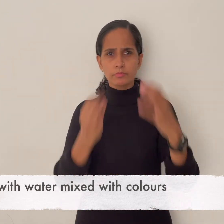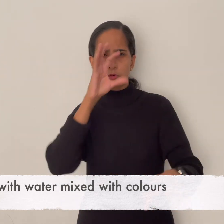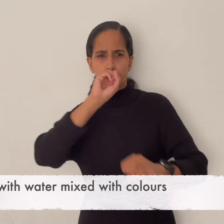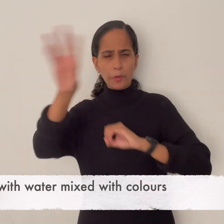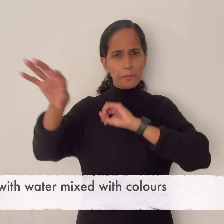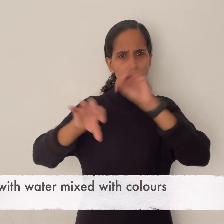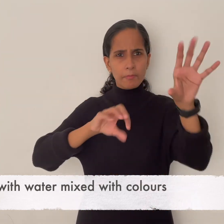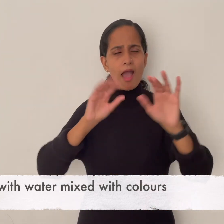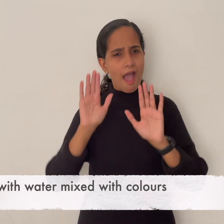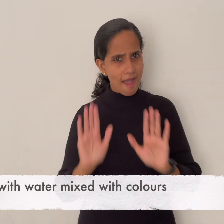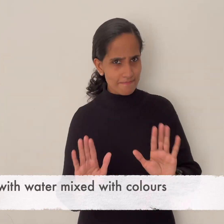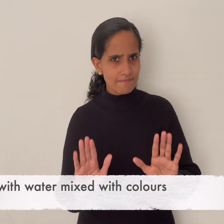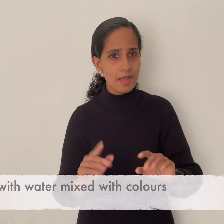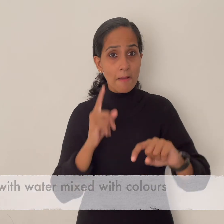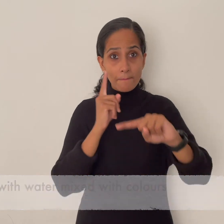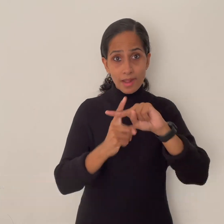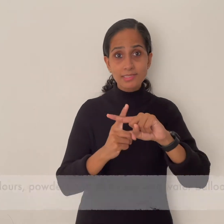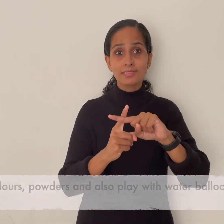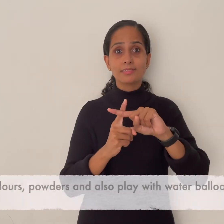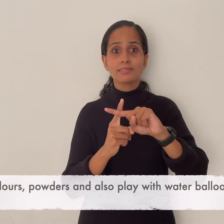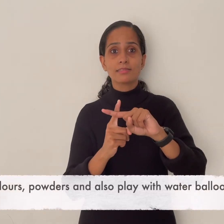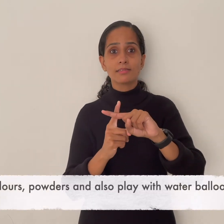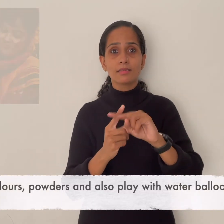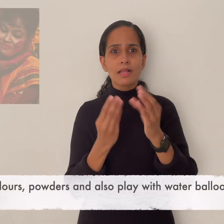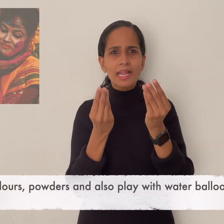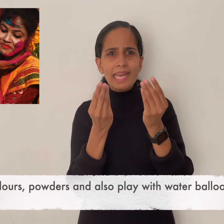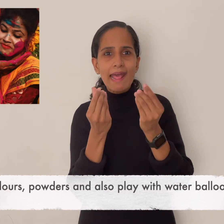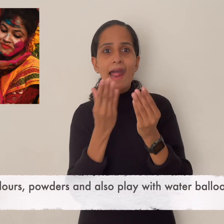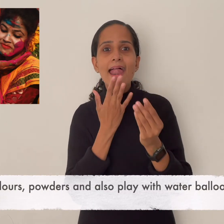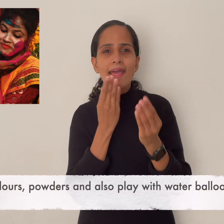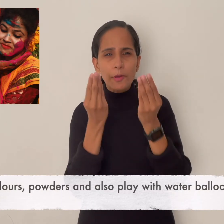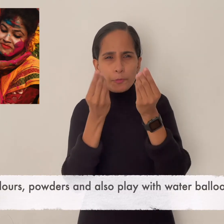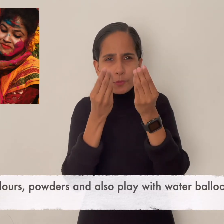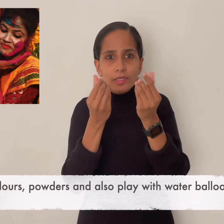and smear colors, powders,